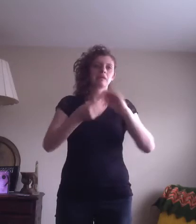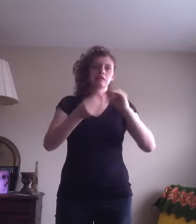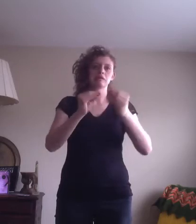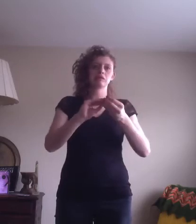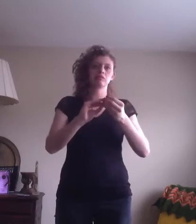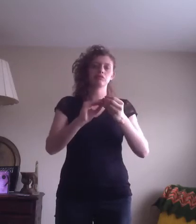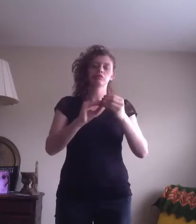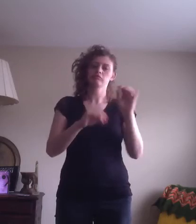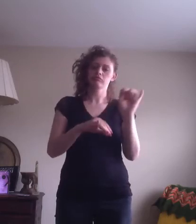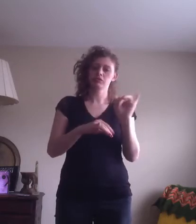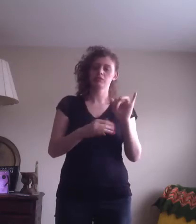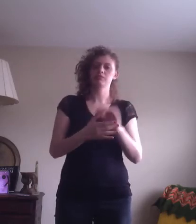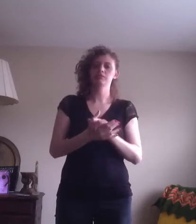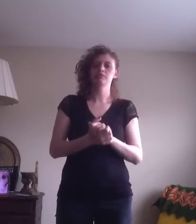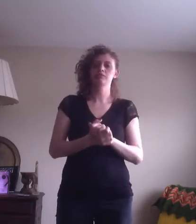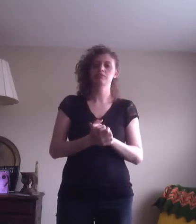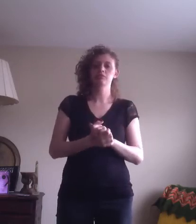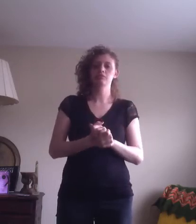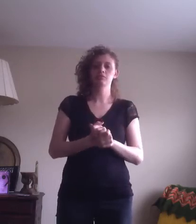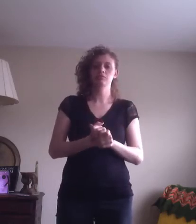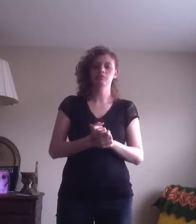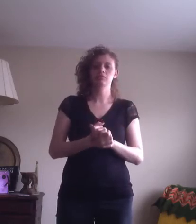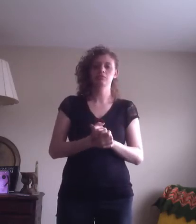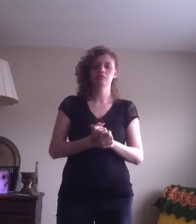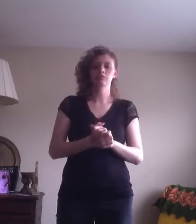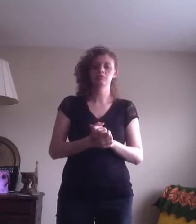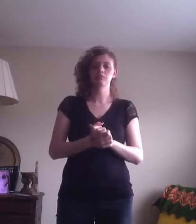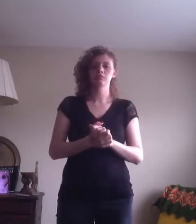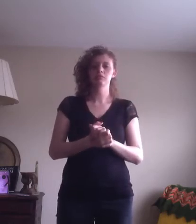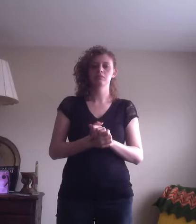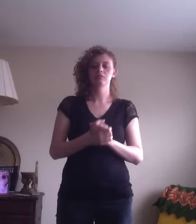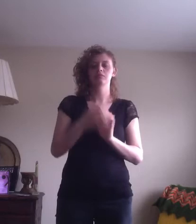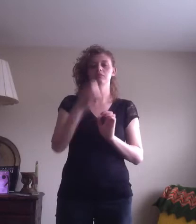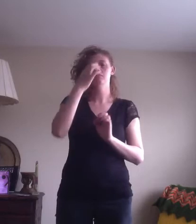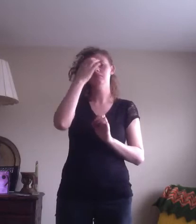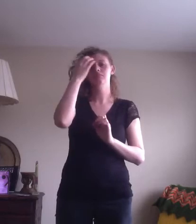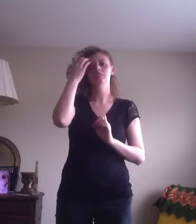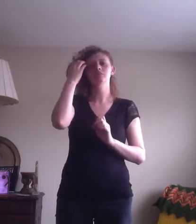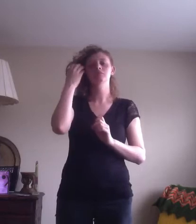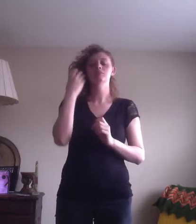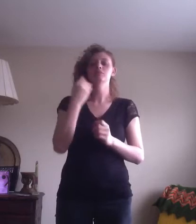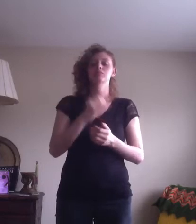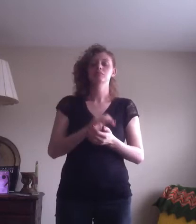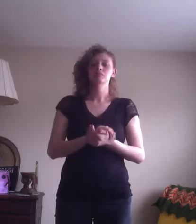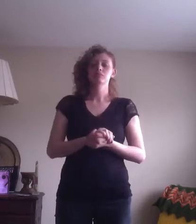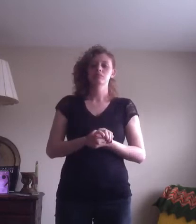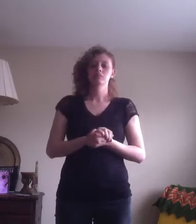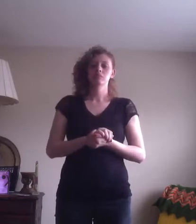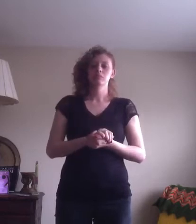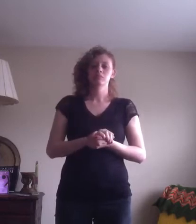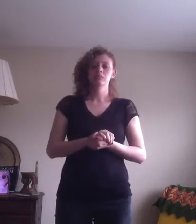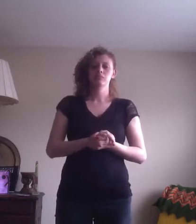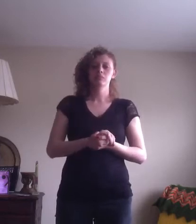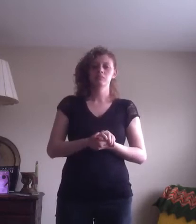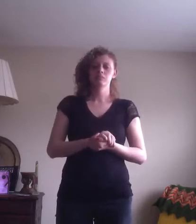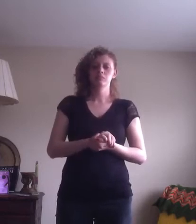But relatively, they're all in the same relative position to each other. Now, one of the other things